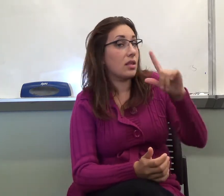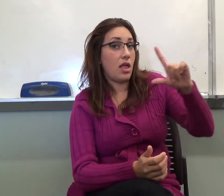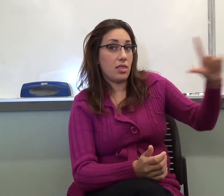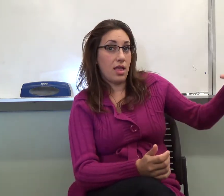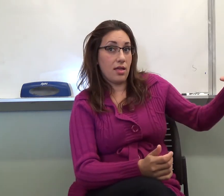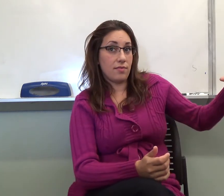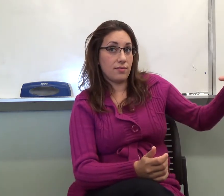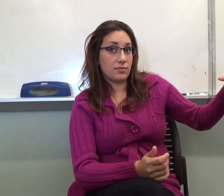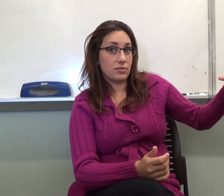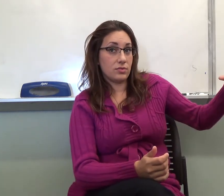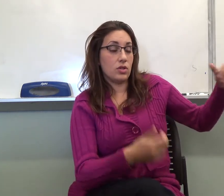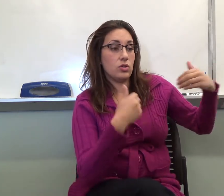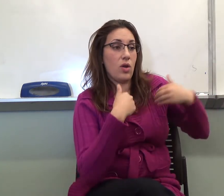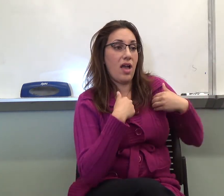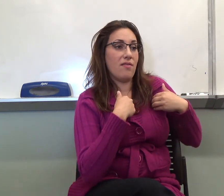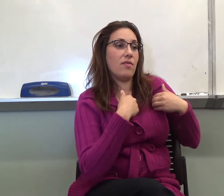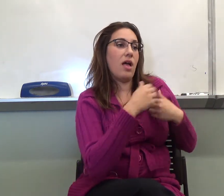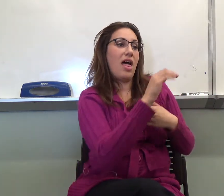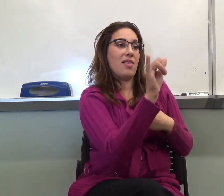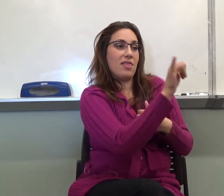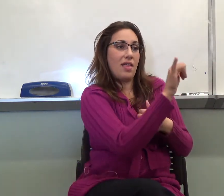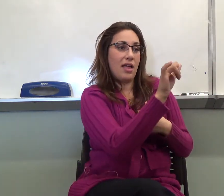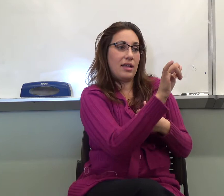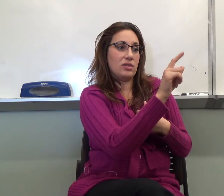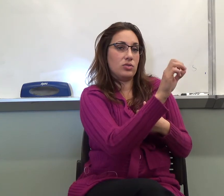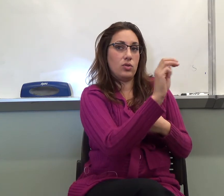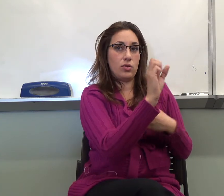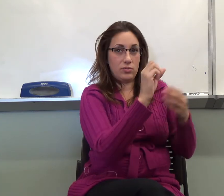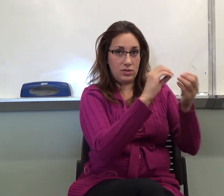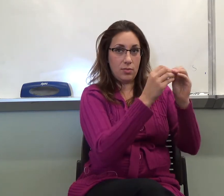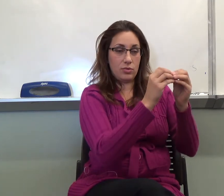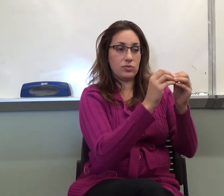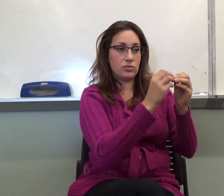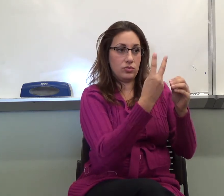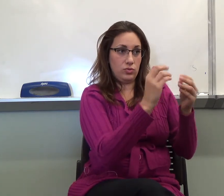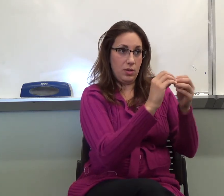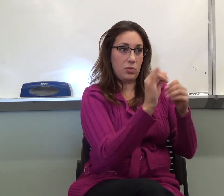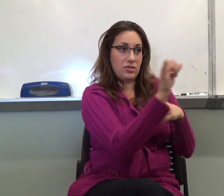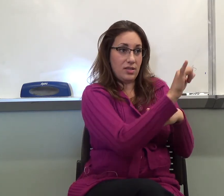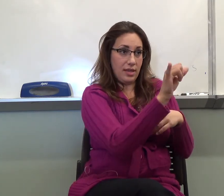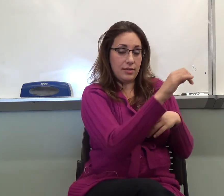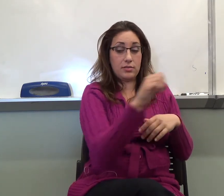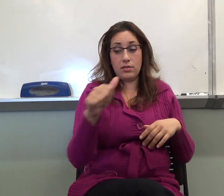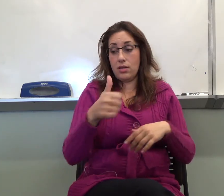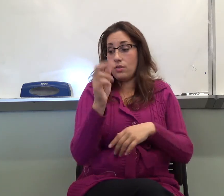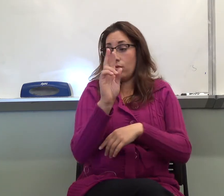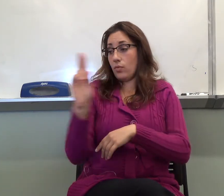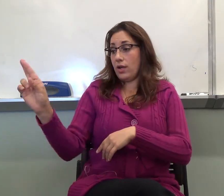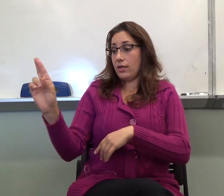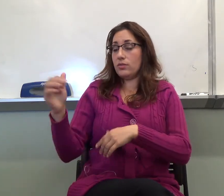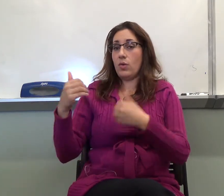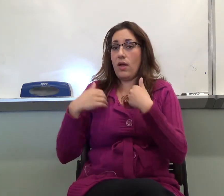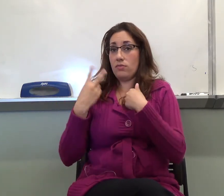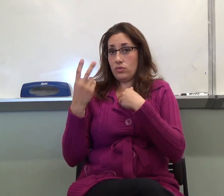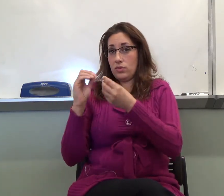terms. The like terms are the two numbers. On the right side, you got some other like terms. The terms with the two